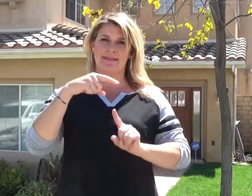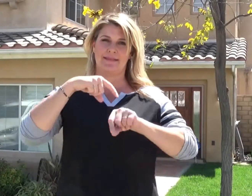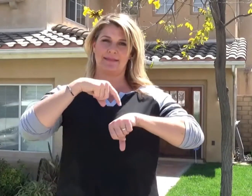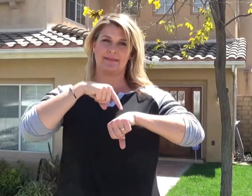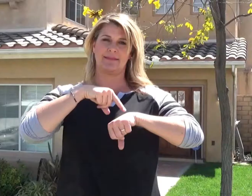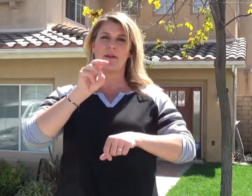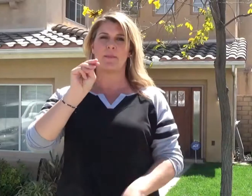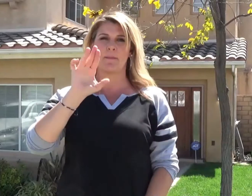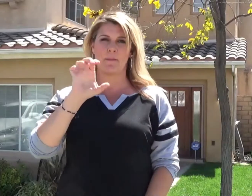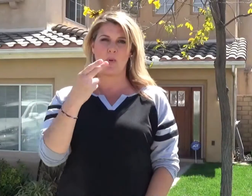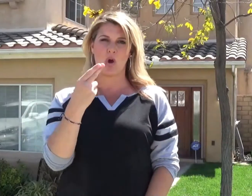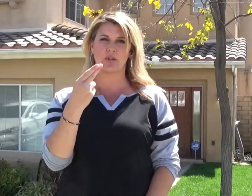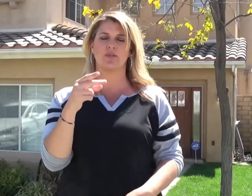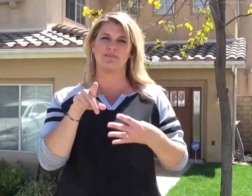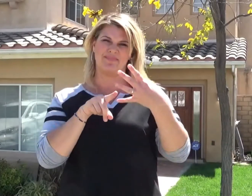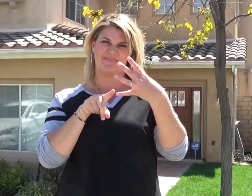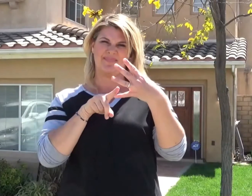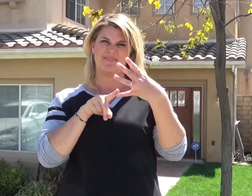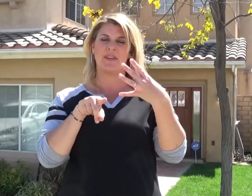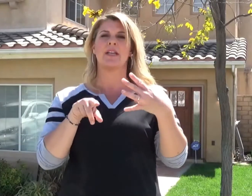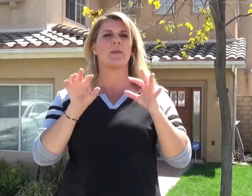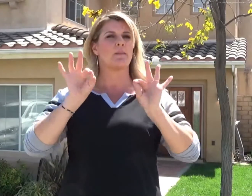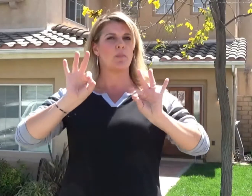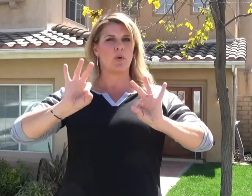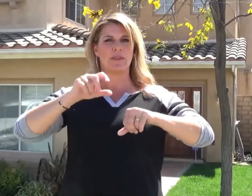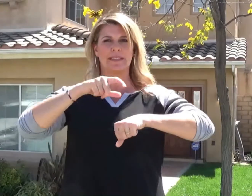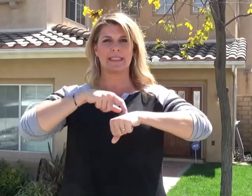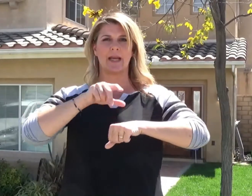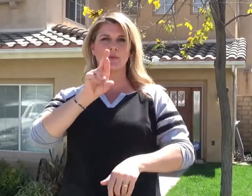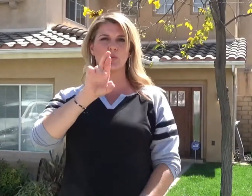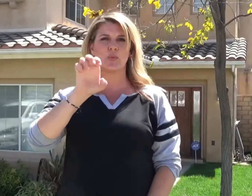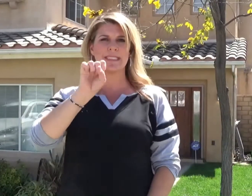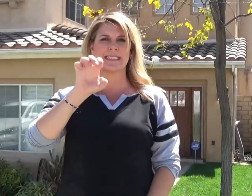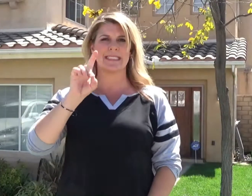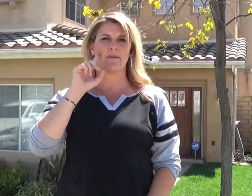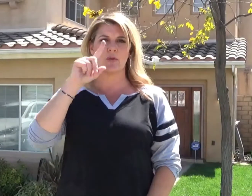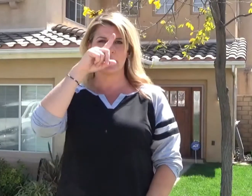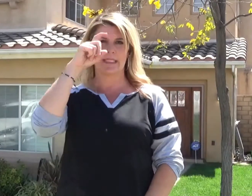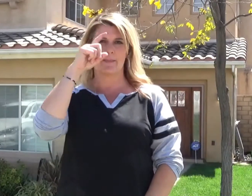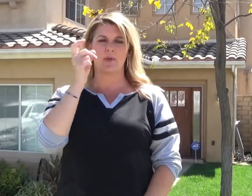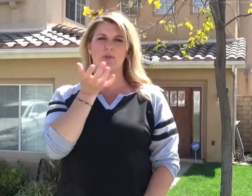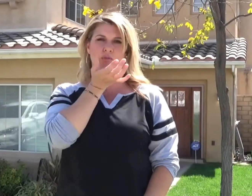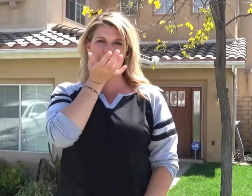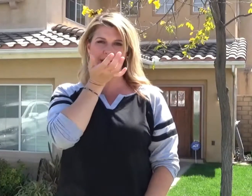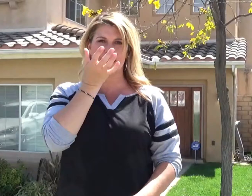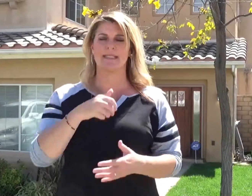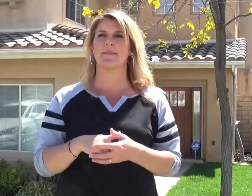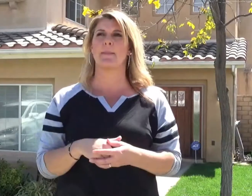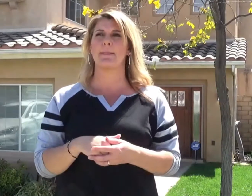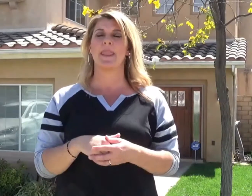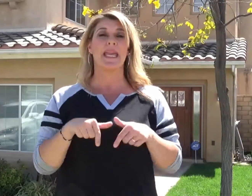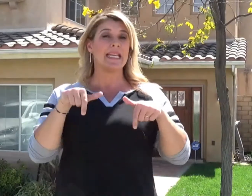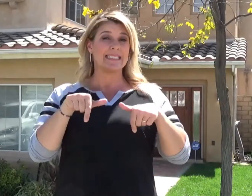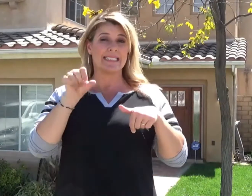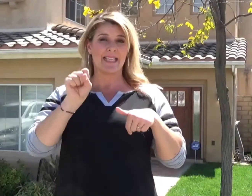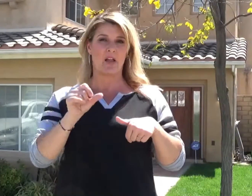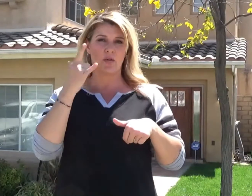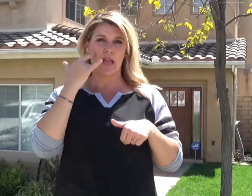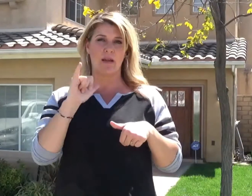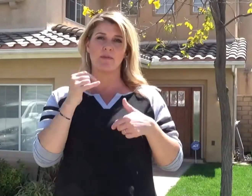California and right now is the month of March, last week of March, which is perfect timing to reseed your summer grass.